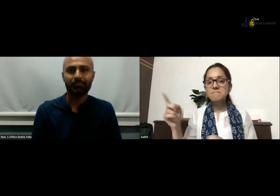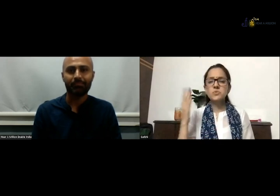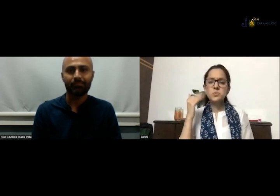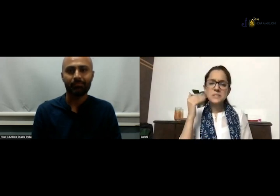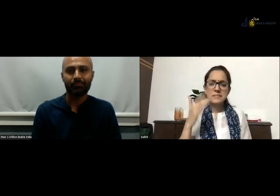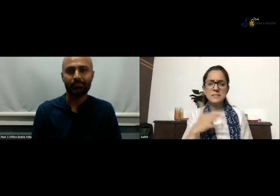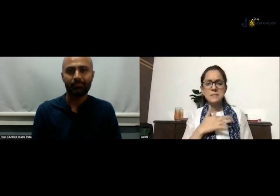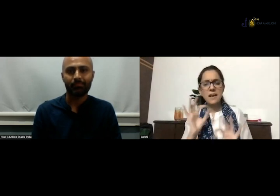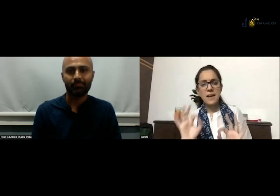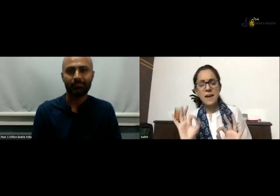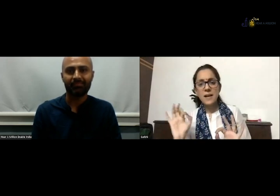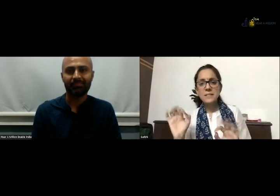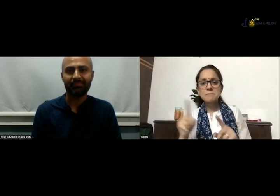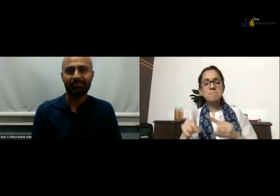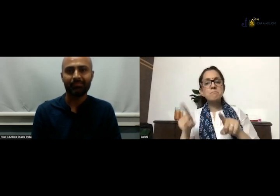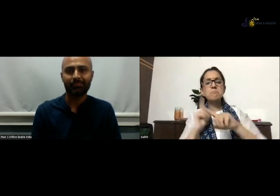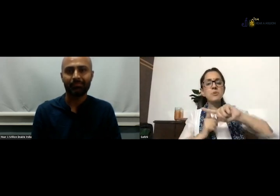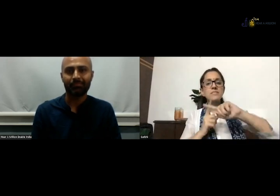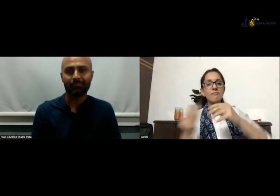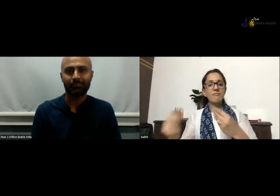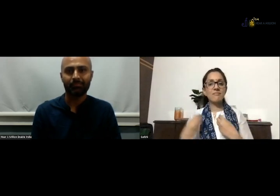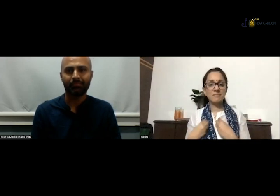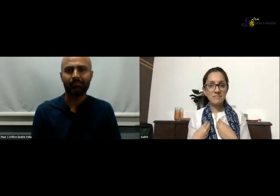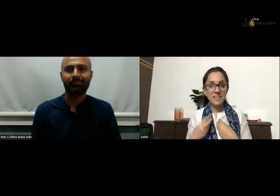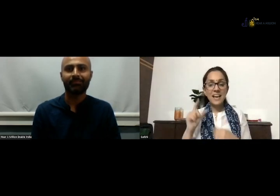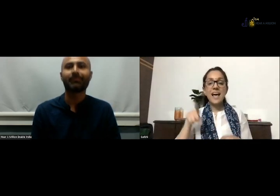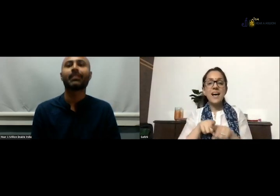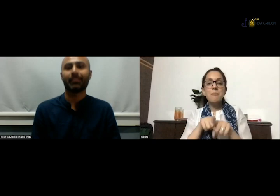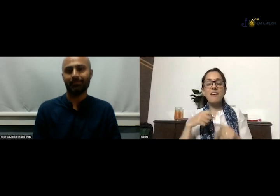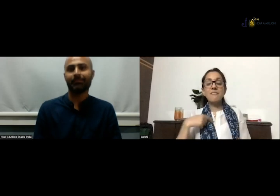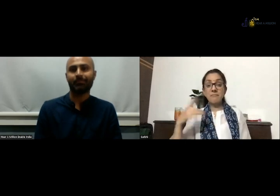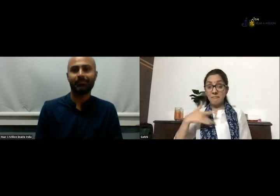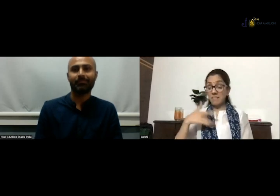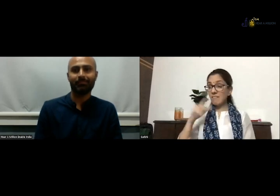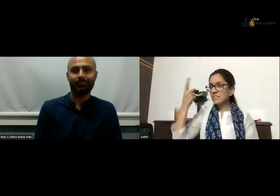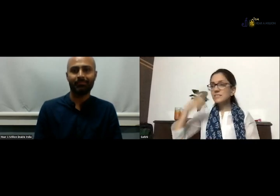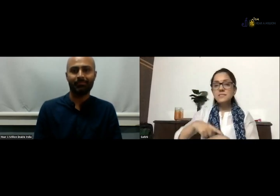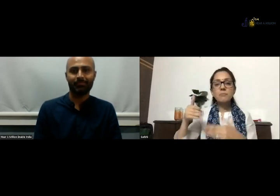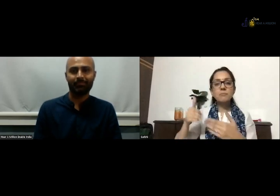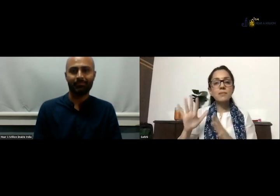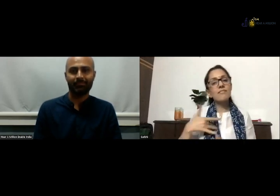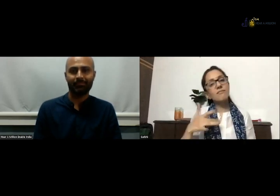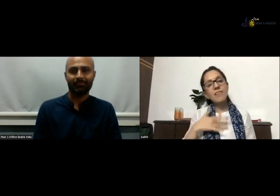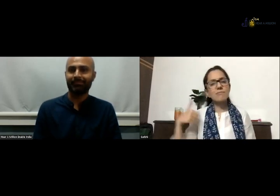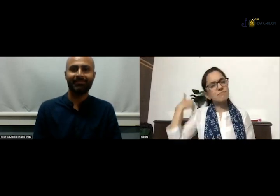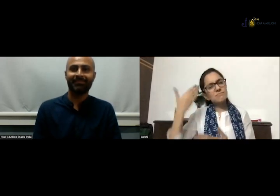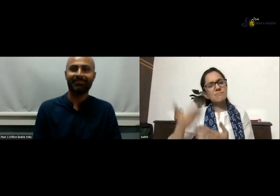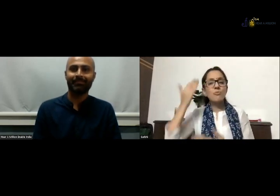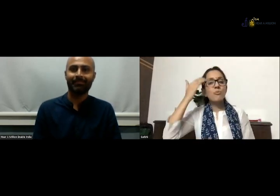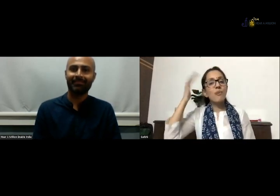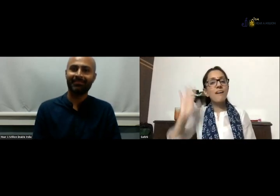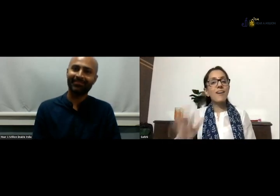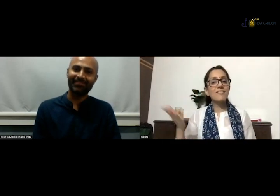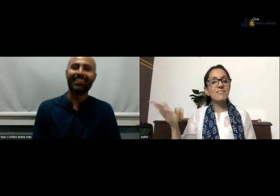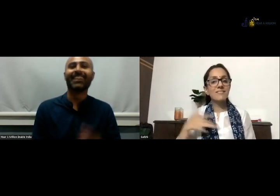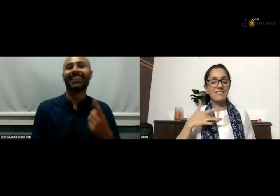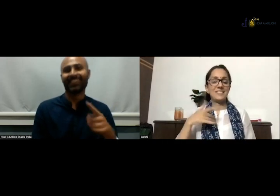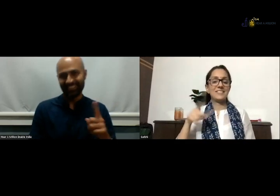I have never met with her. She was sweet, very kind, and she used to give me very positive